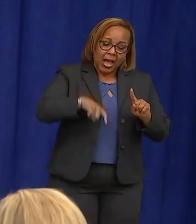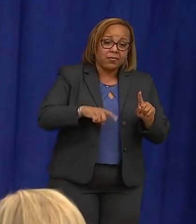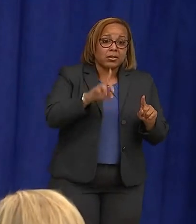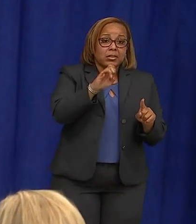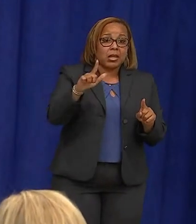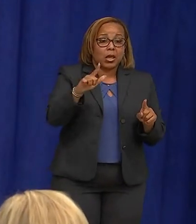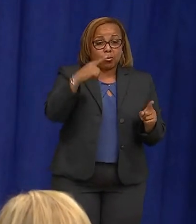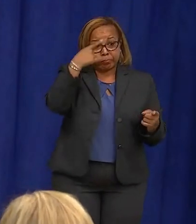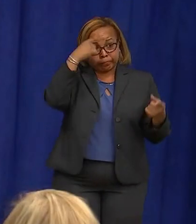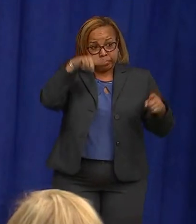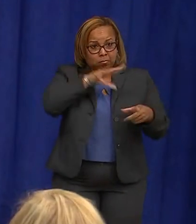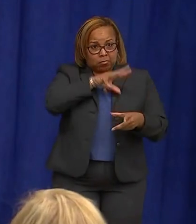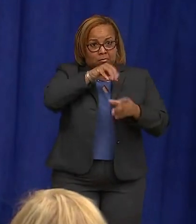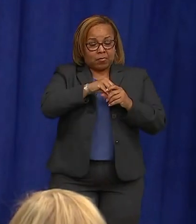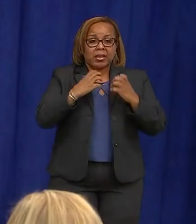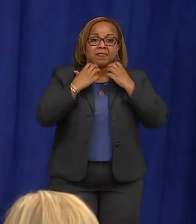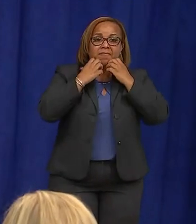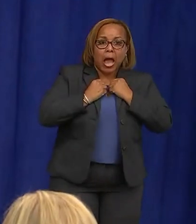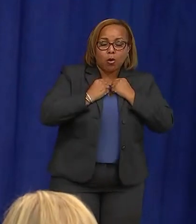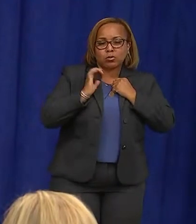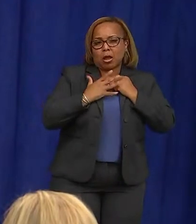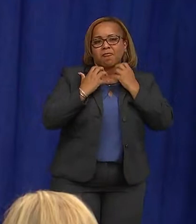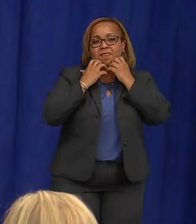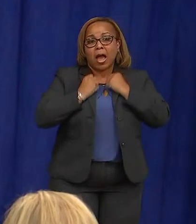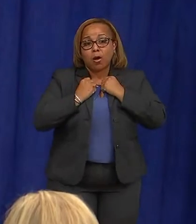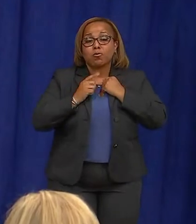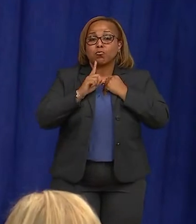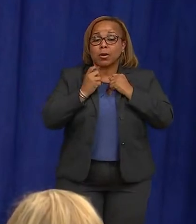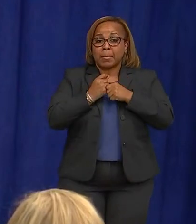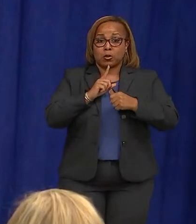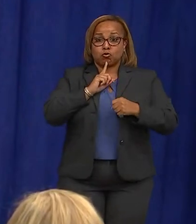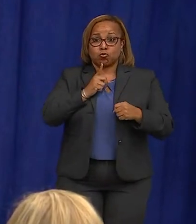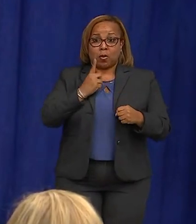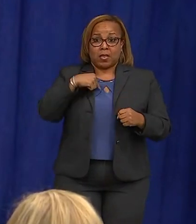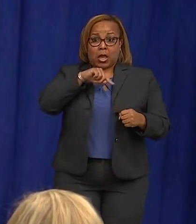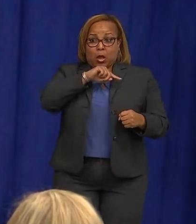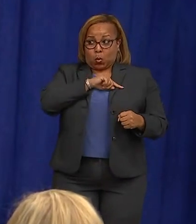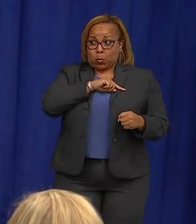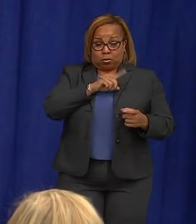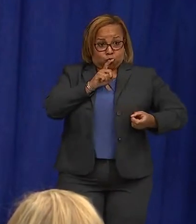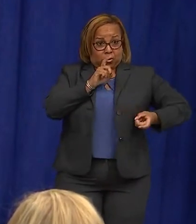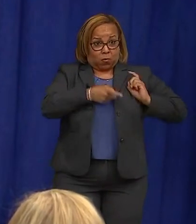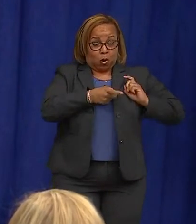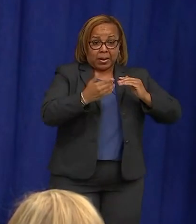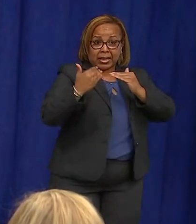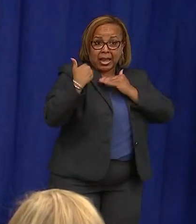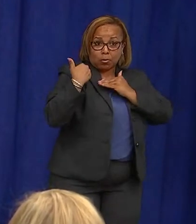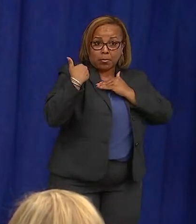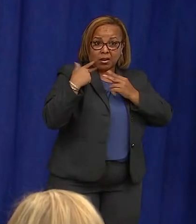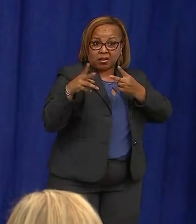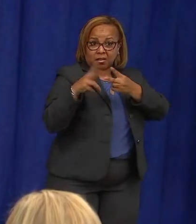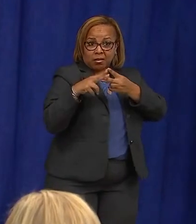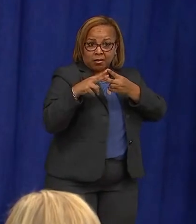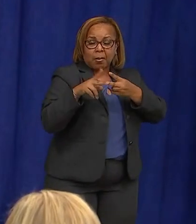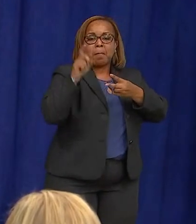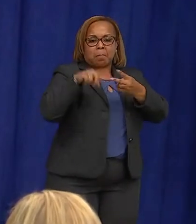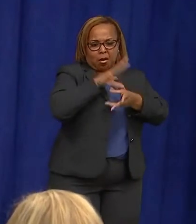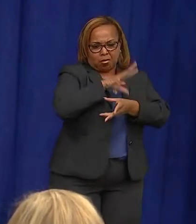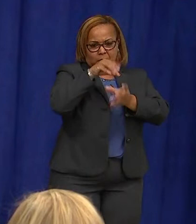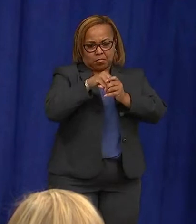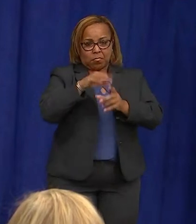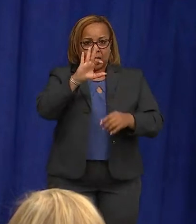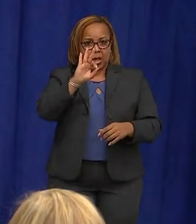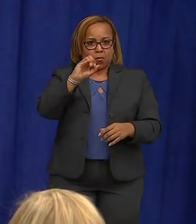deal done that reflects our values, and our values are on making sure that reform and accountability measures are in the